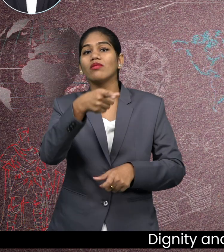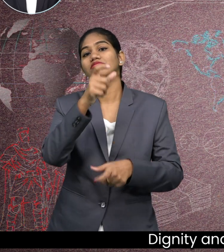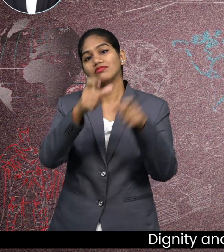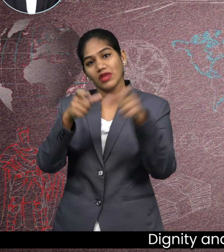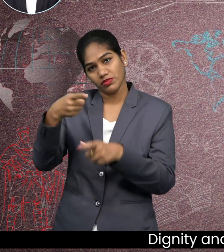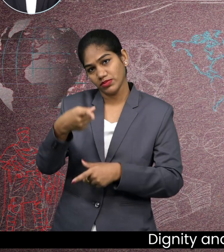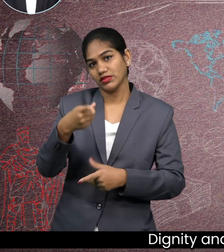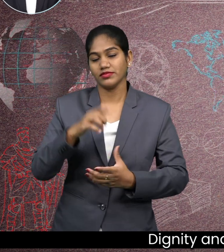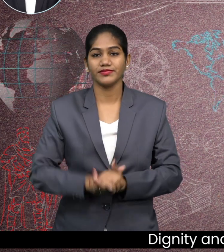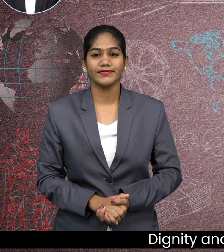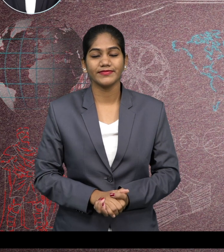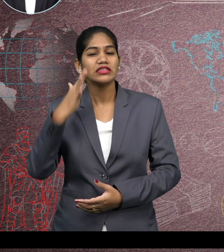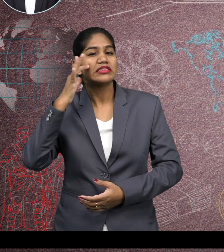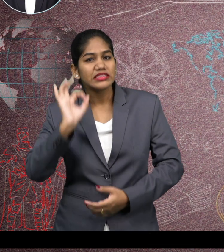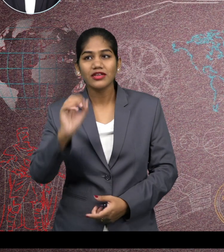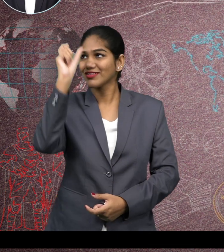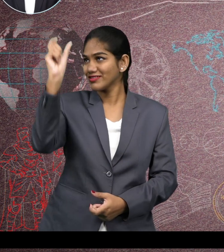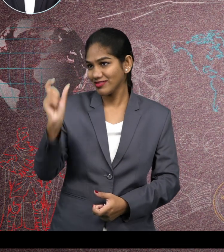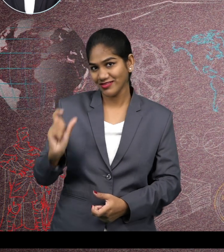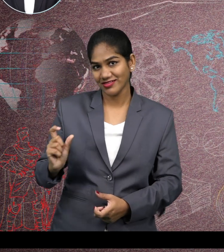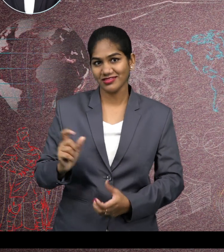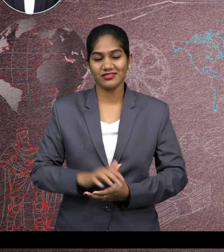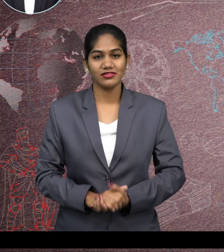The 45